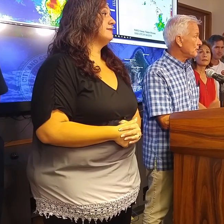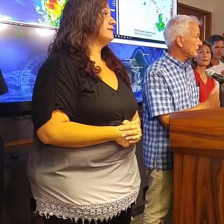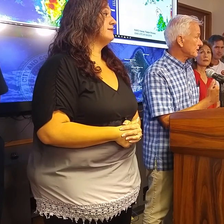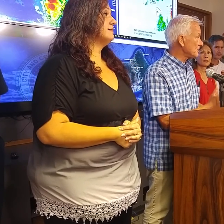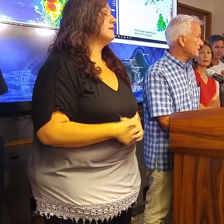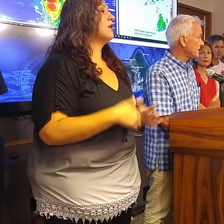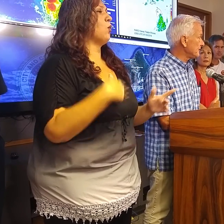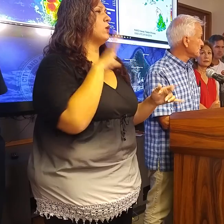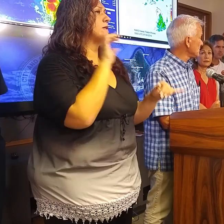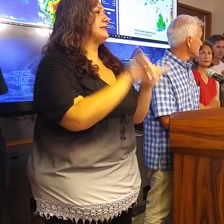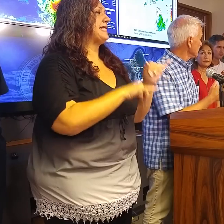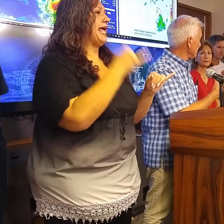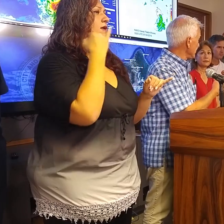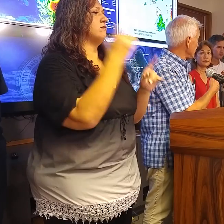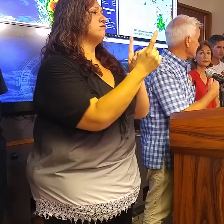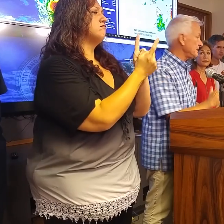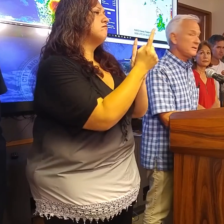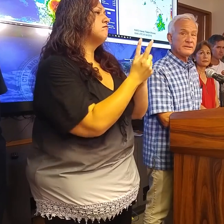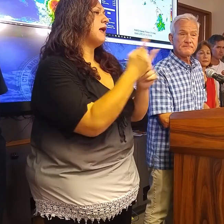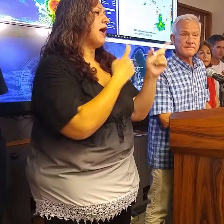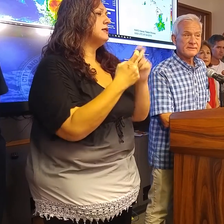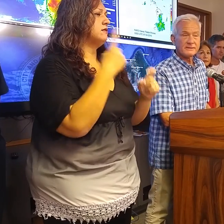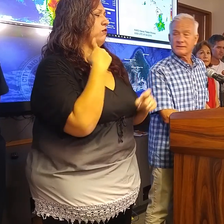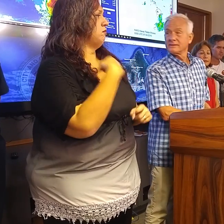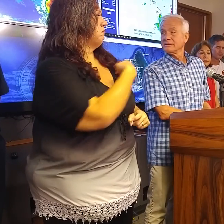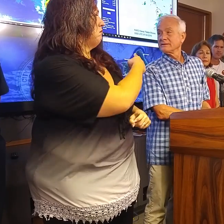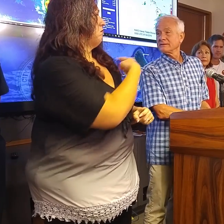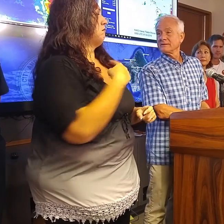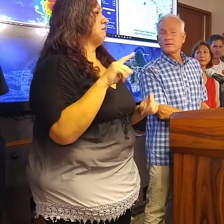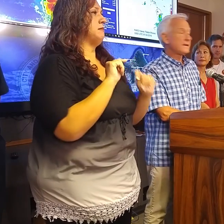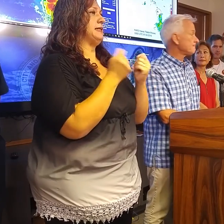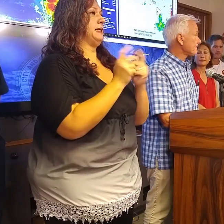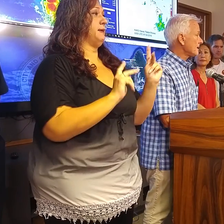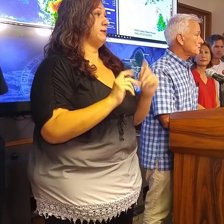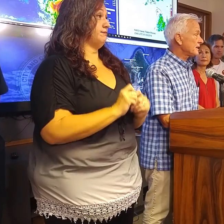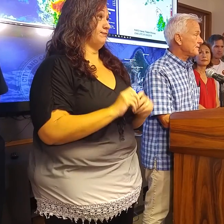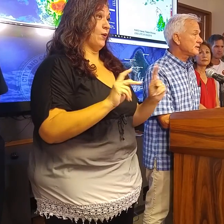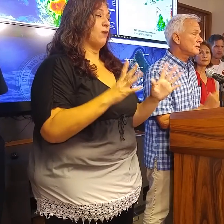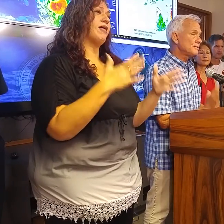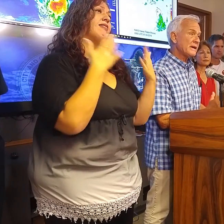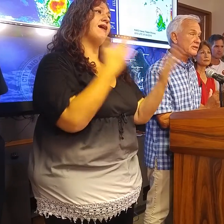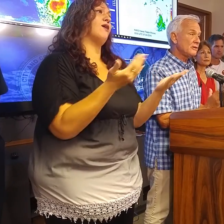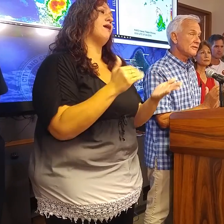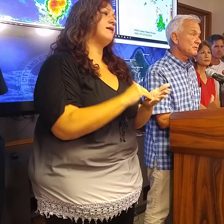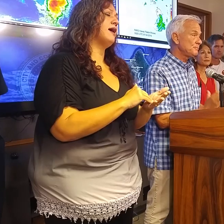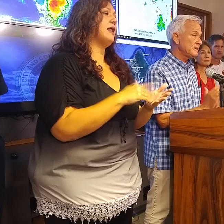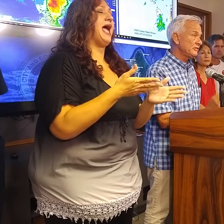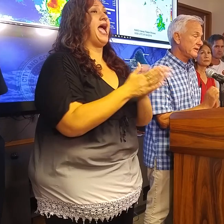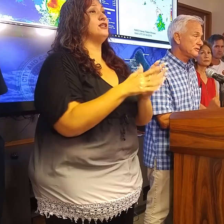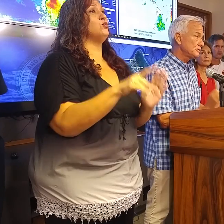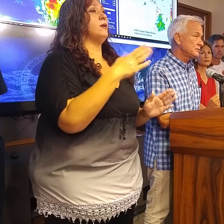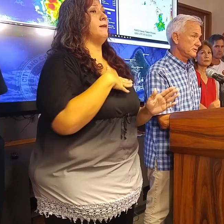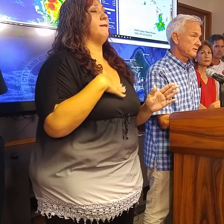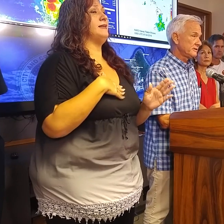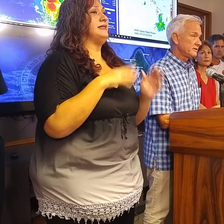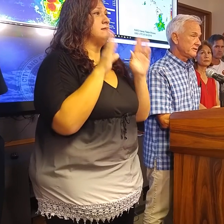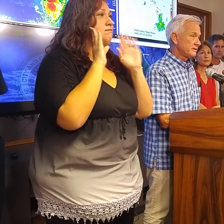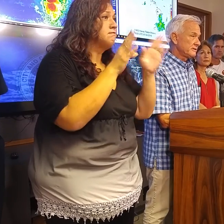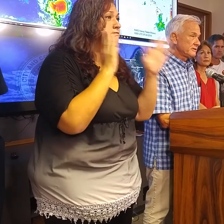We will stick around for individual questions from any of our team here. Okay. I want to thank you. I'm asking all of you, please stay